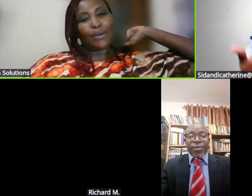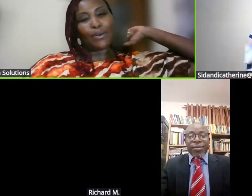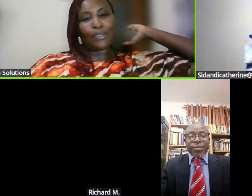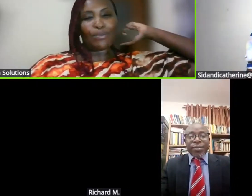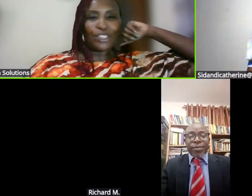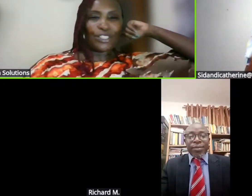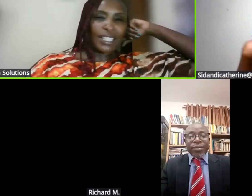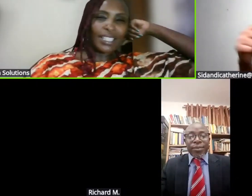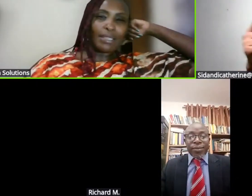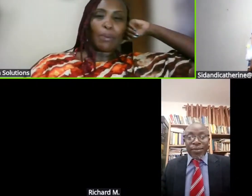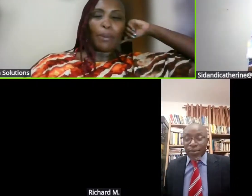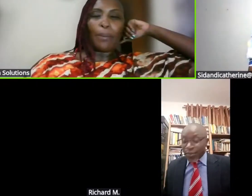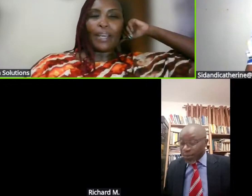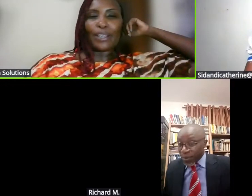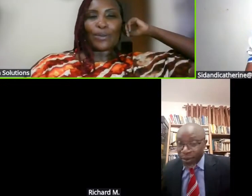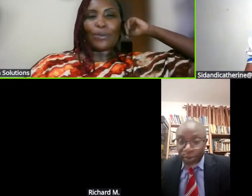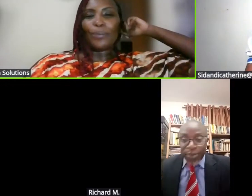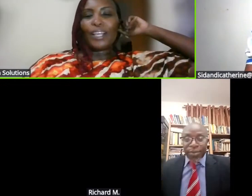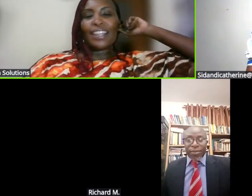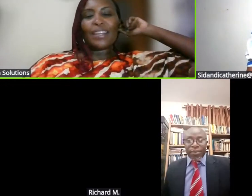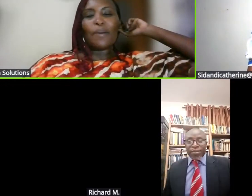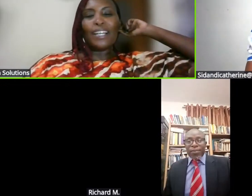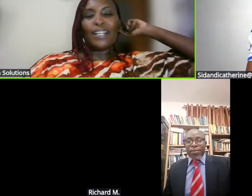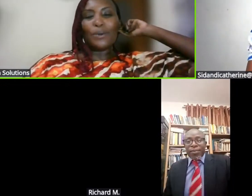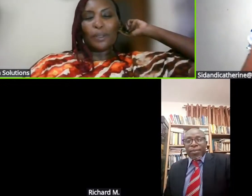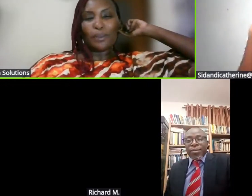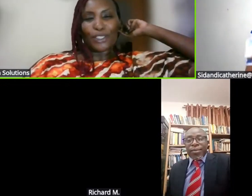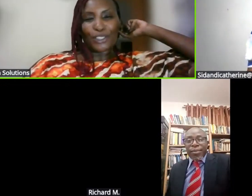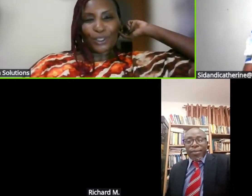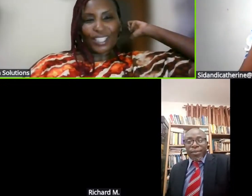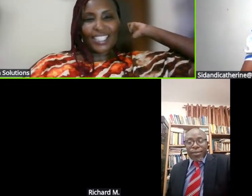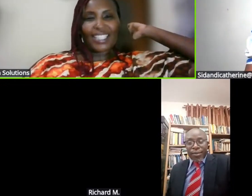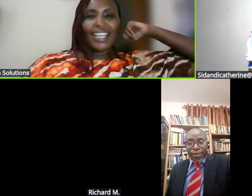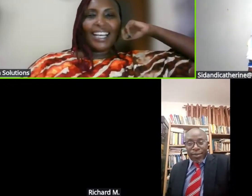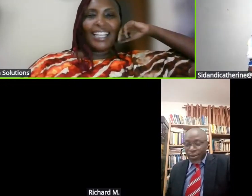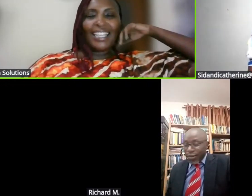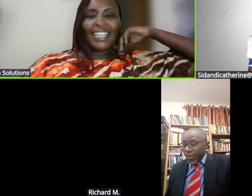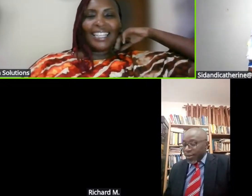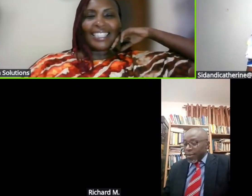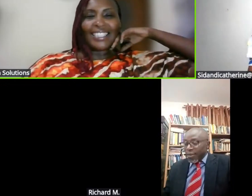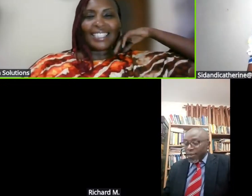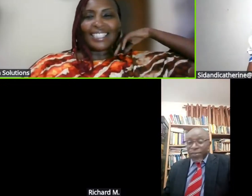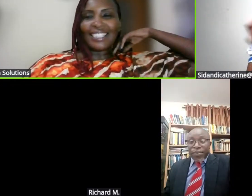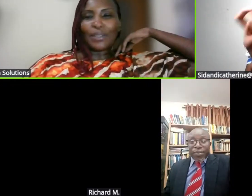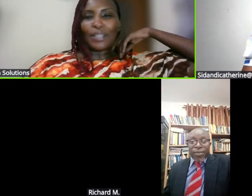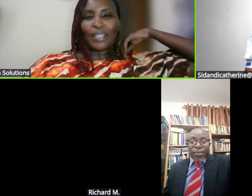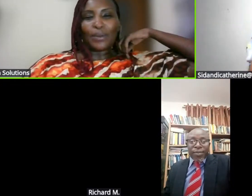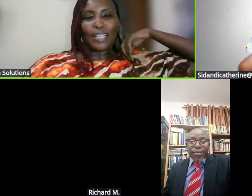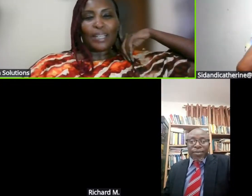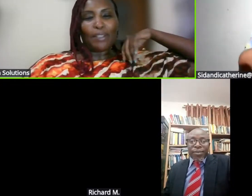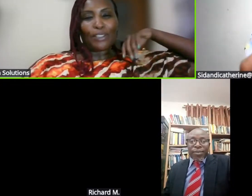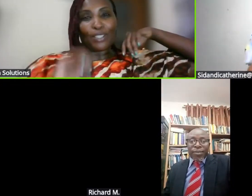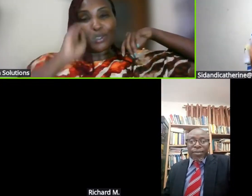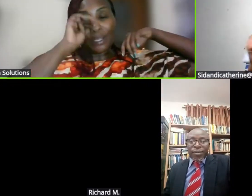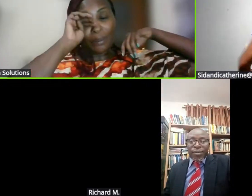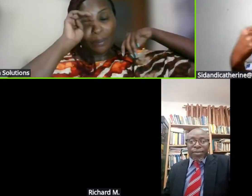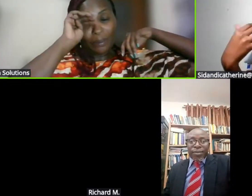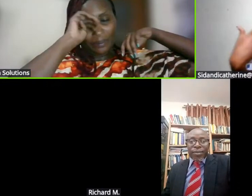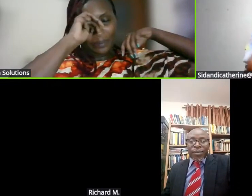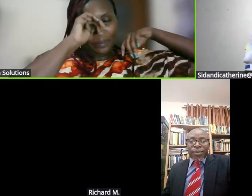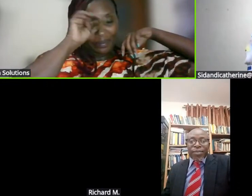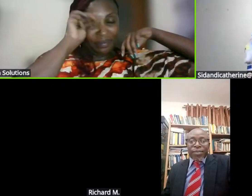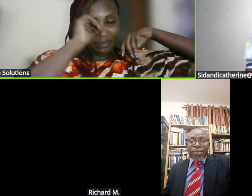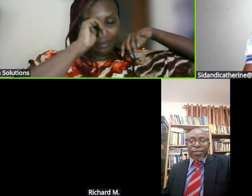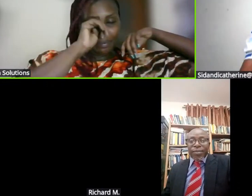get a hold of Richard. He'll prepare you. The panel will be shocked. And then, yes, Jacinta, you can quickly mention your name.